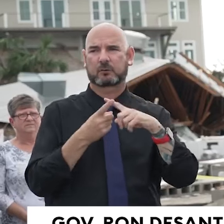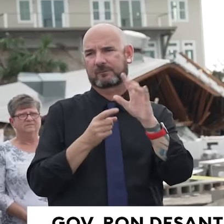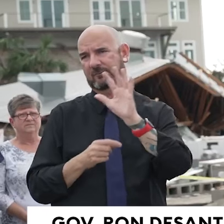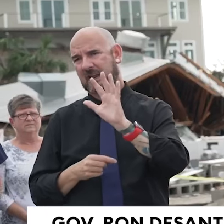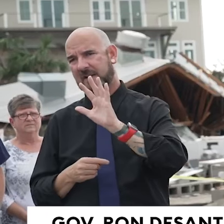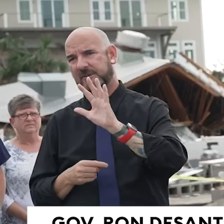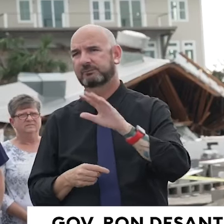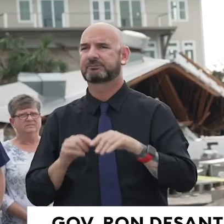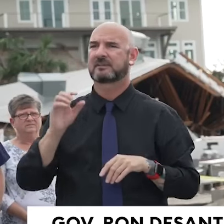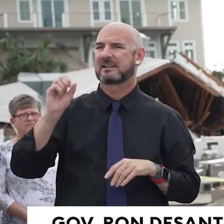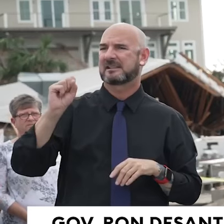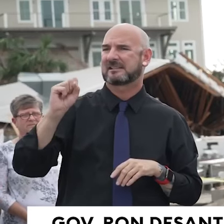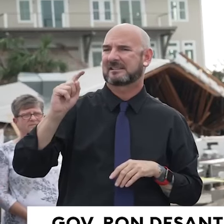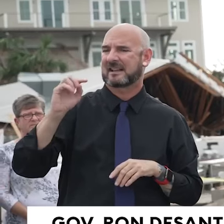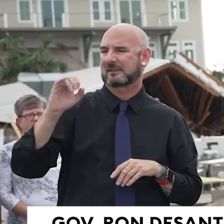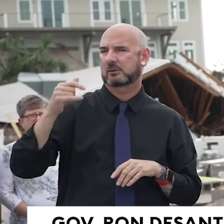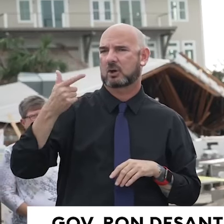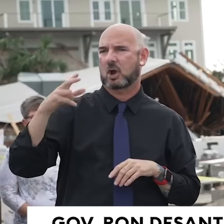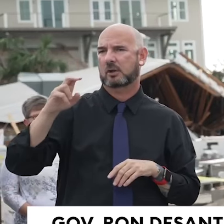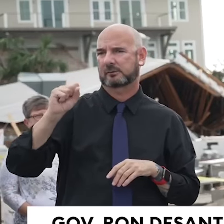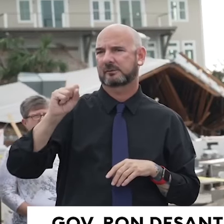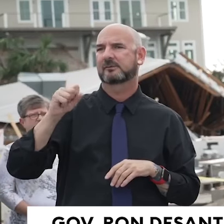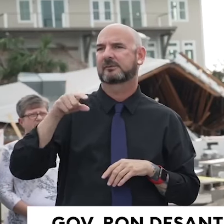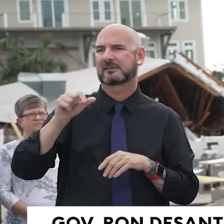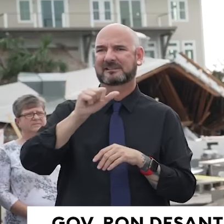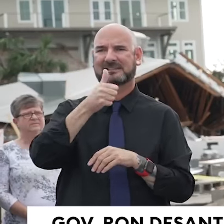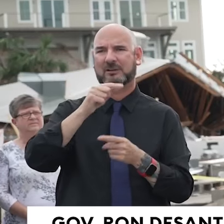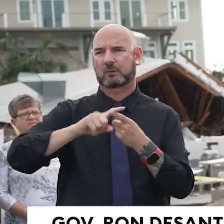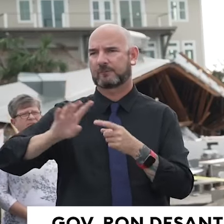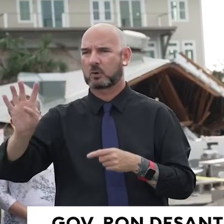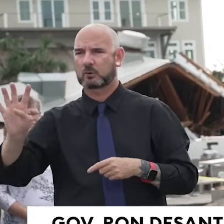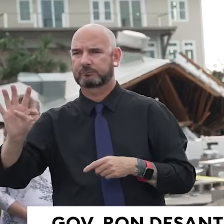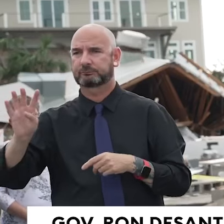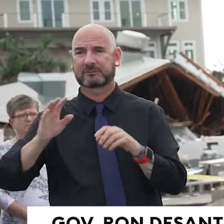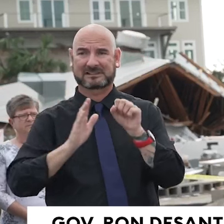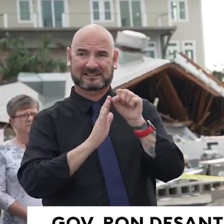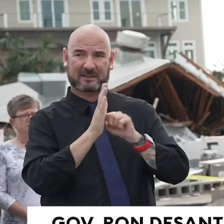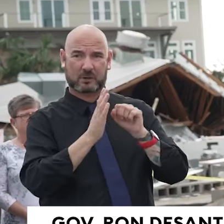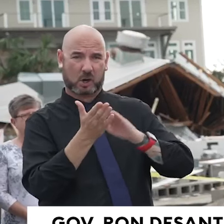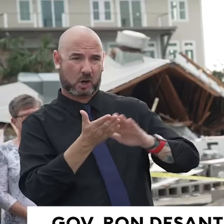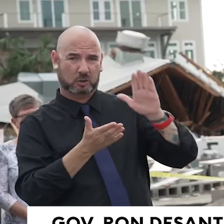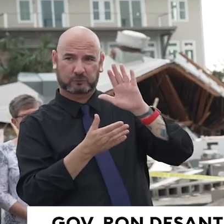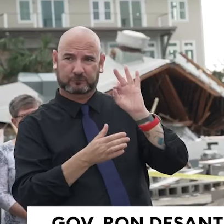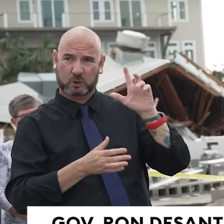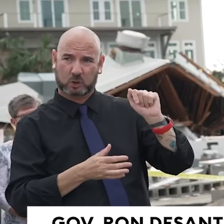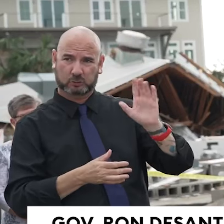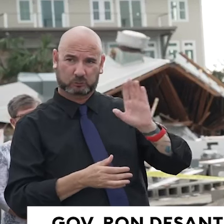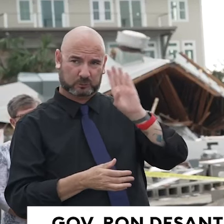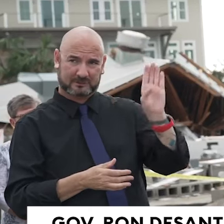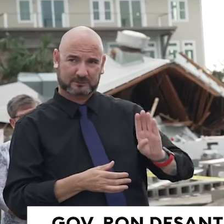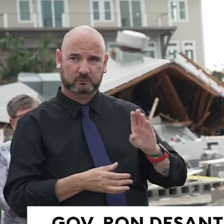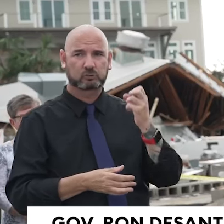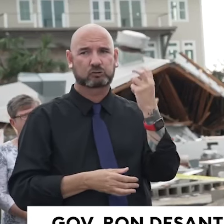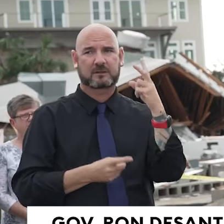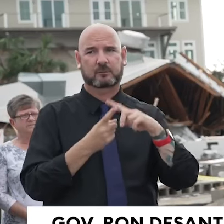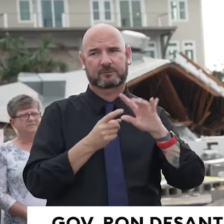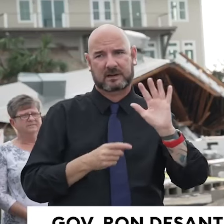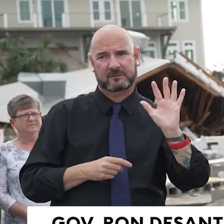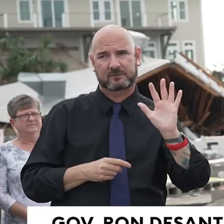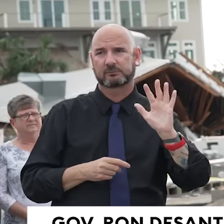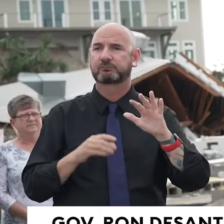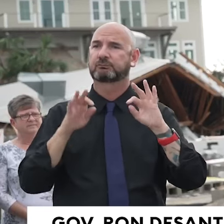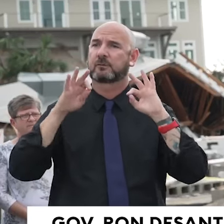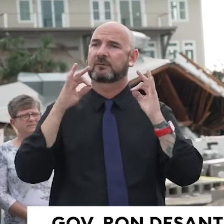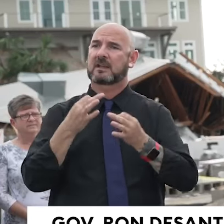4. State College of Florida in Bradenton, 12 to 5. James P. Gill's Family YMCA of West Pasco and